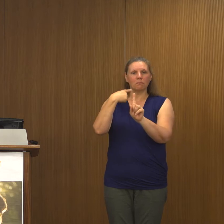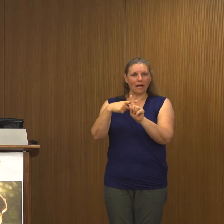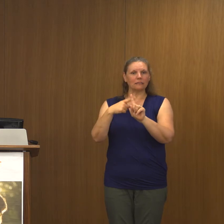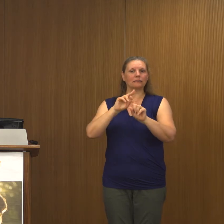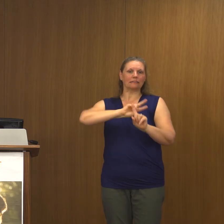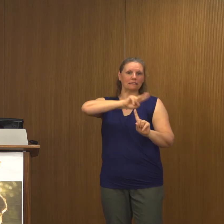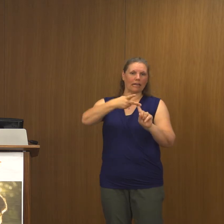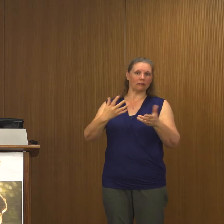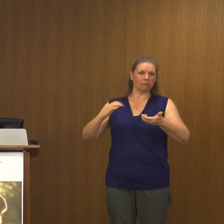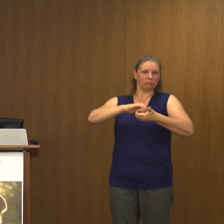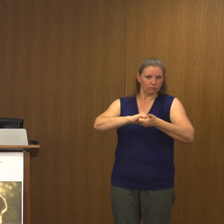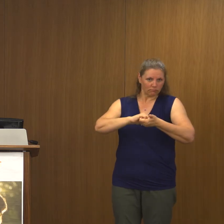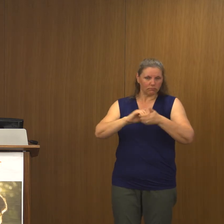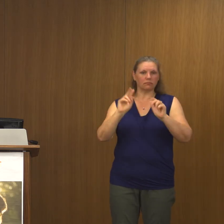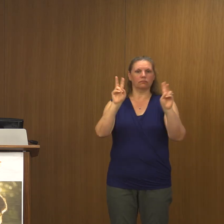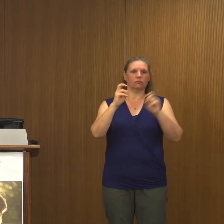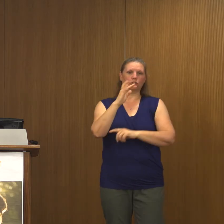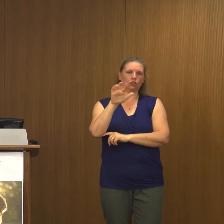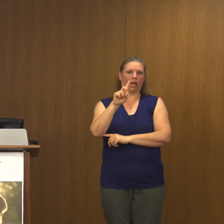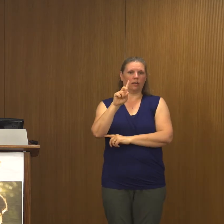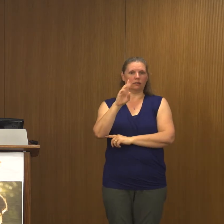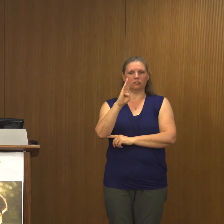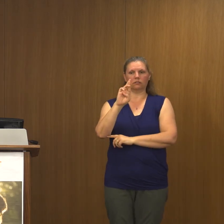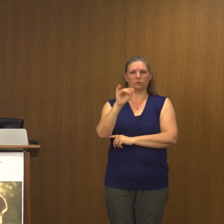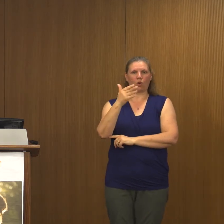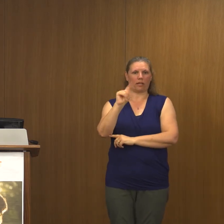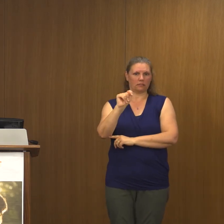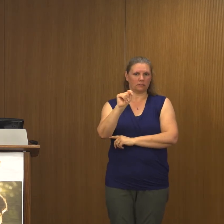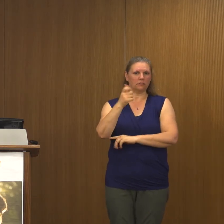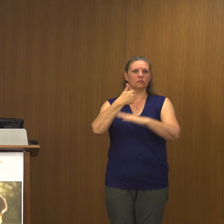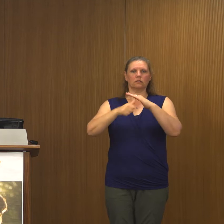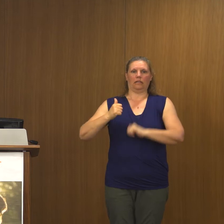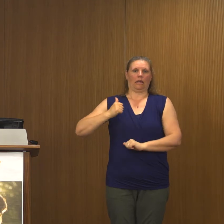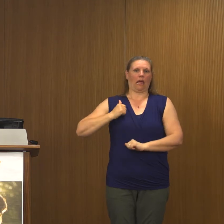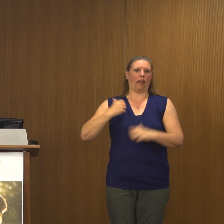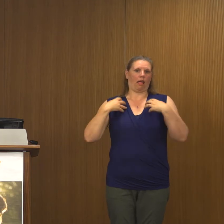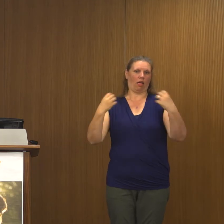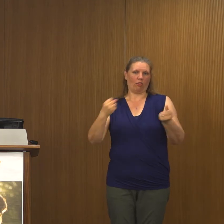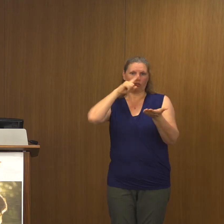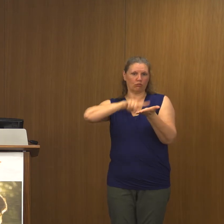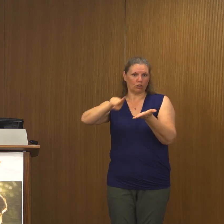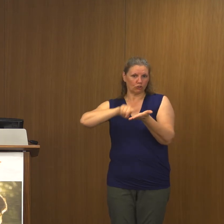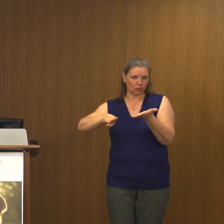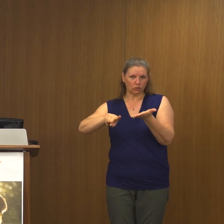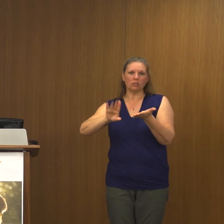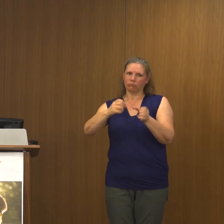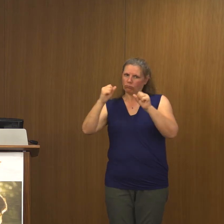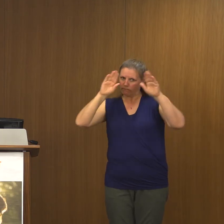co-sponsored by Child Right, which is Canadian Institute of Health Research, a strategic